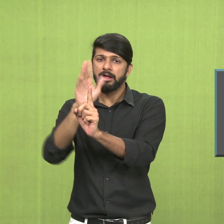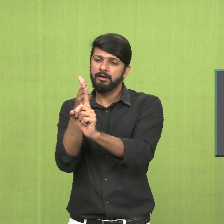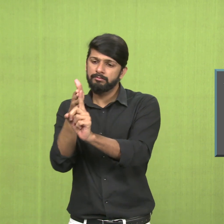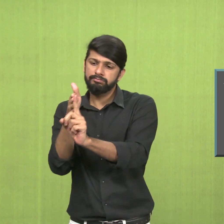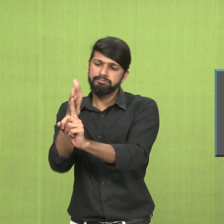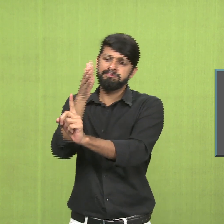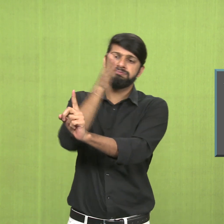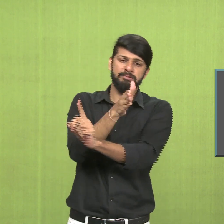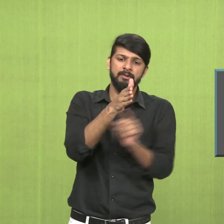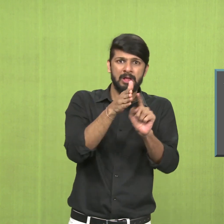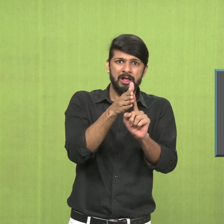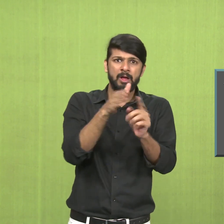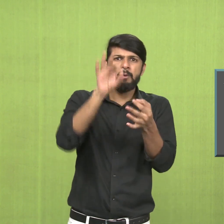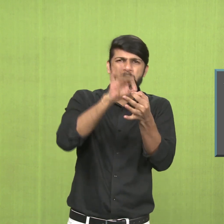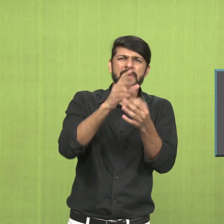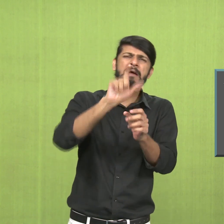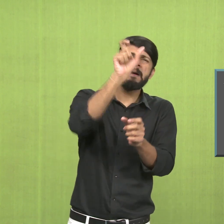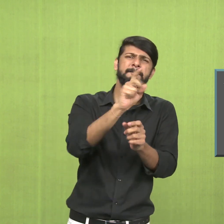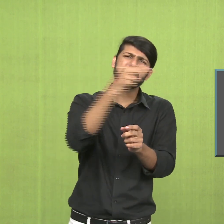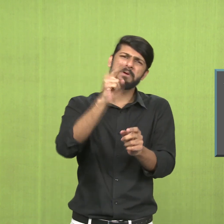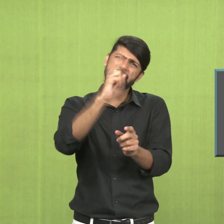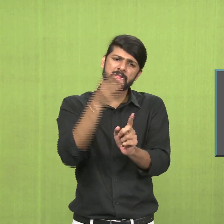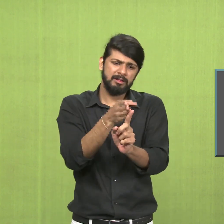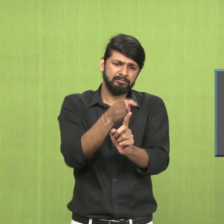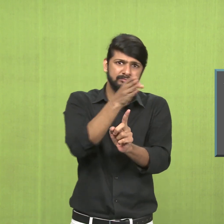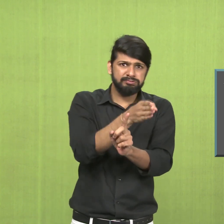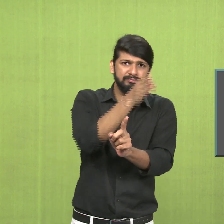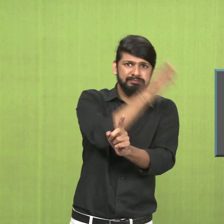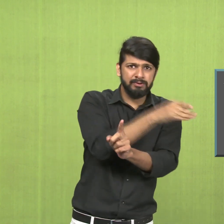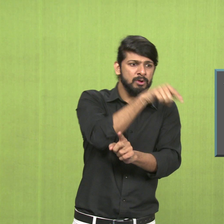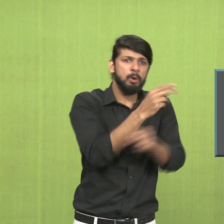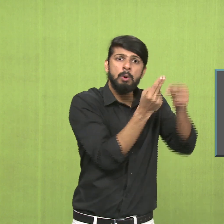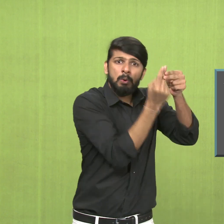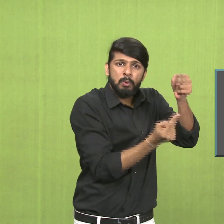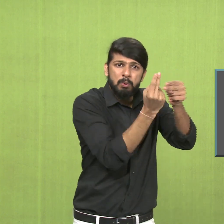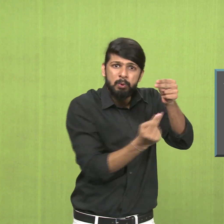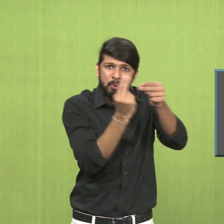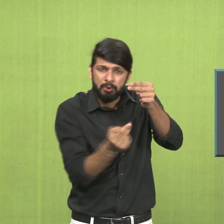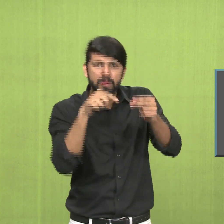Jataka are stories about Lord Buddha's earlier births.